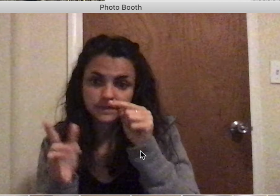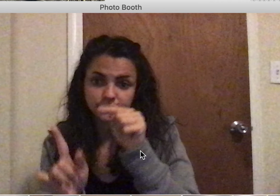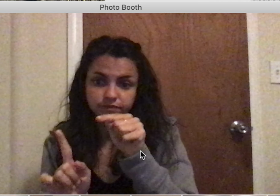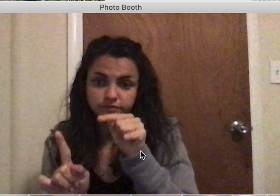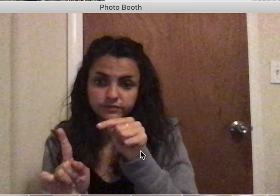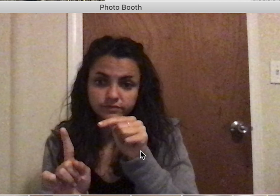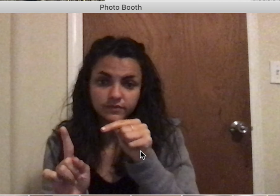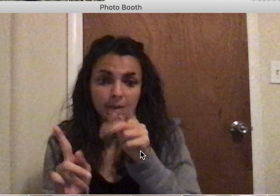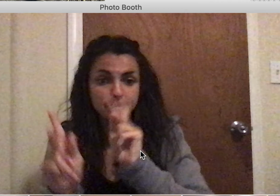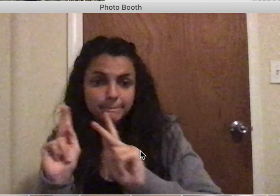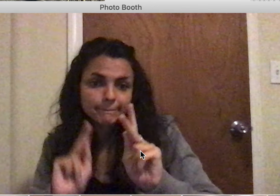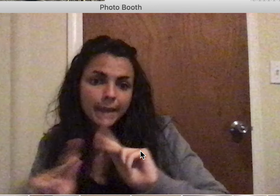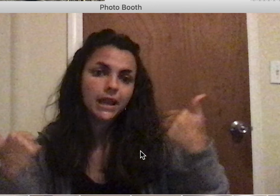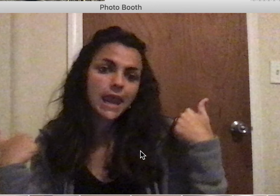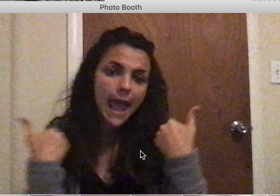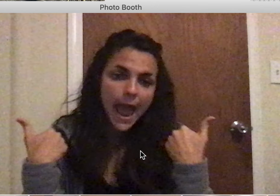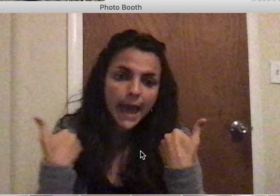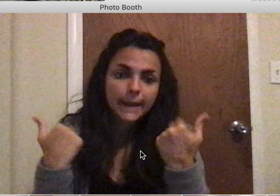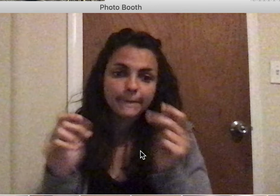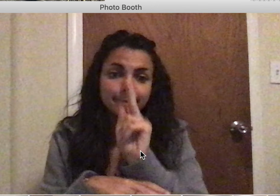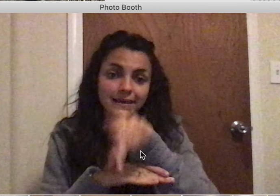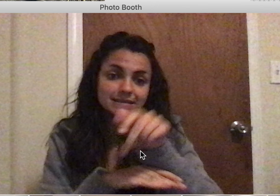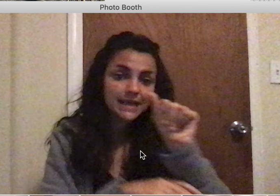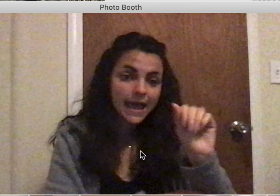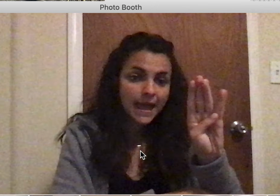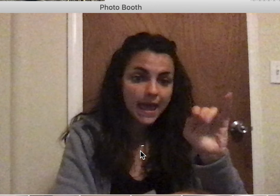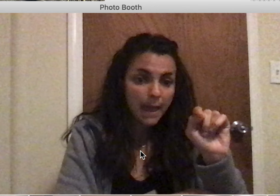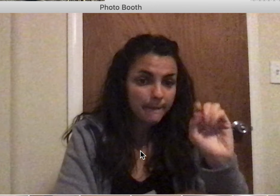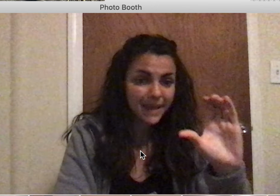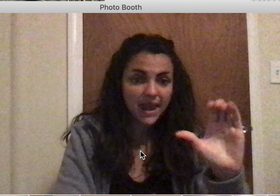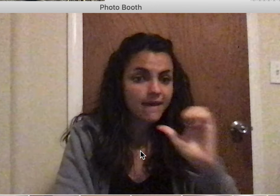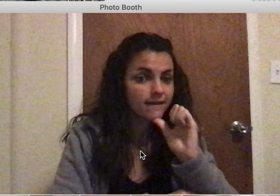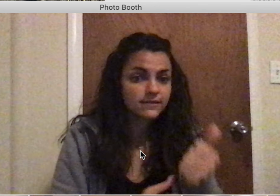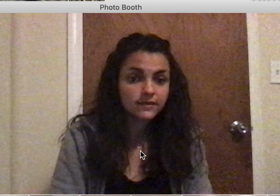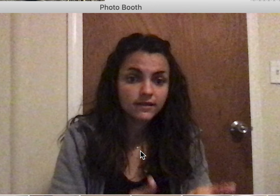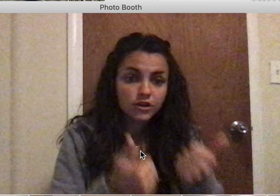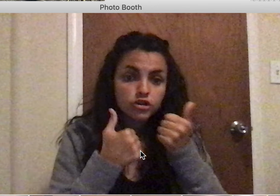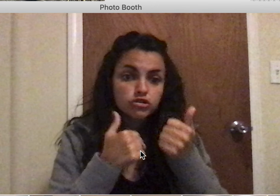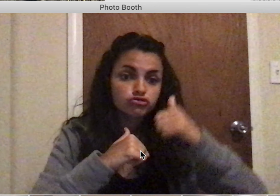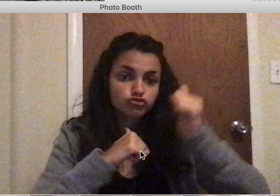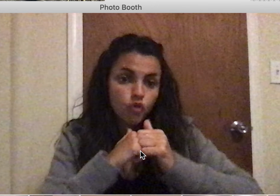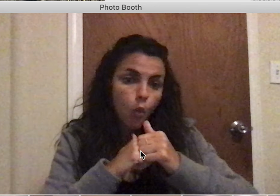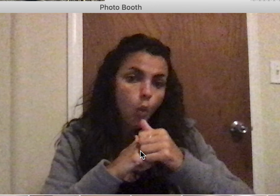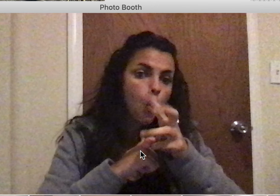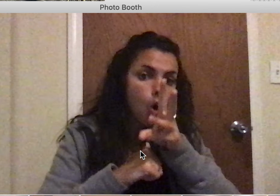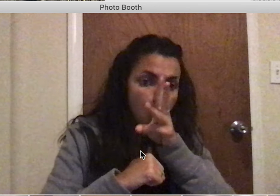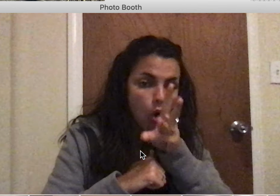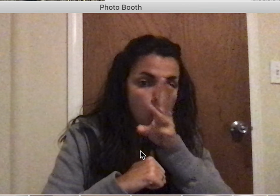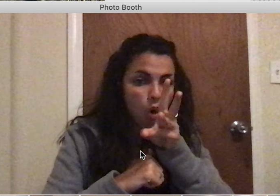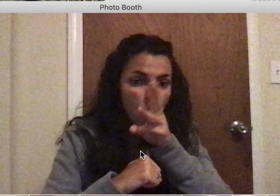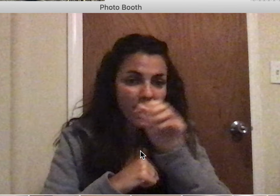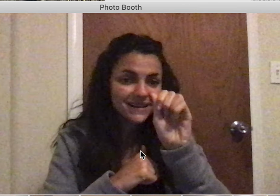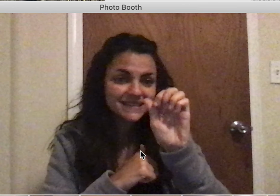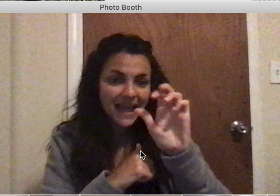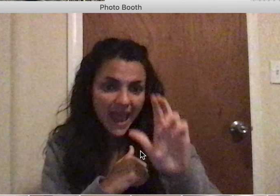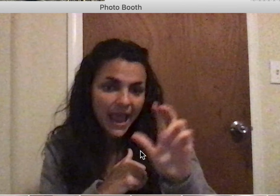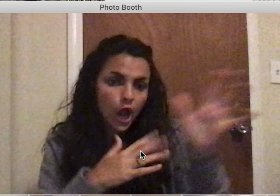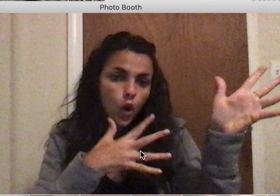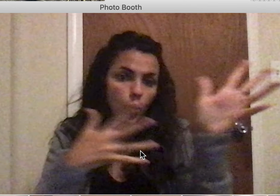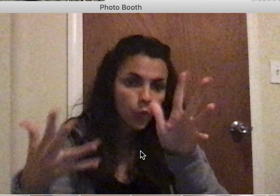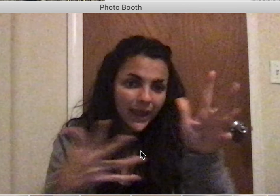people, animals, plants. Abiotic factors are non-living, rocks, water, air, wind, temperature, and light.